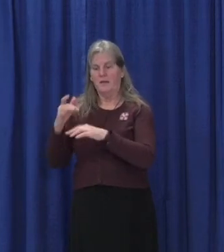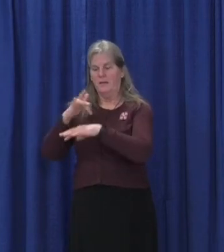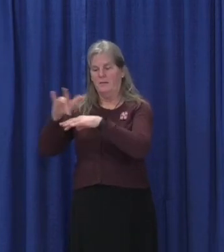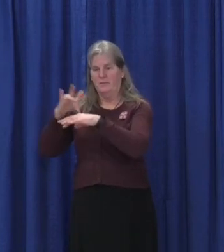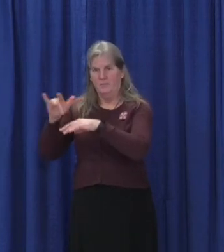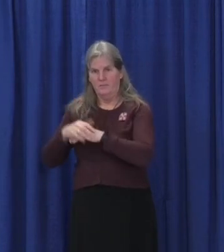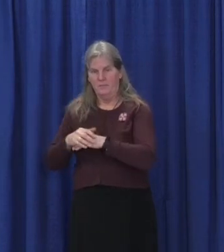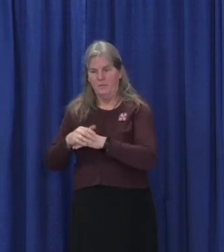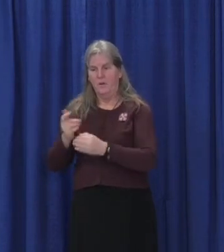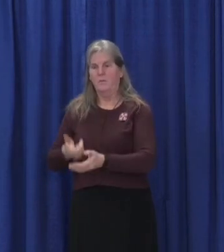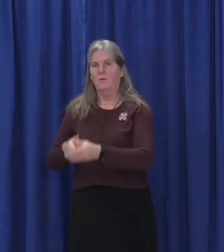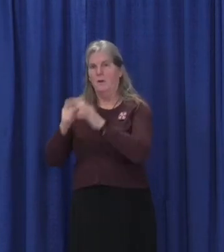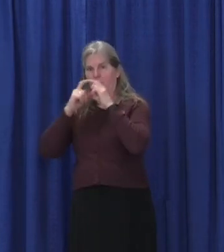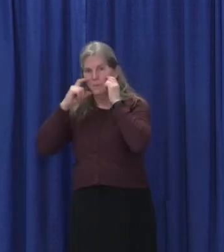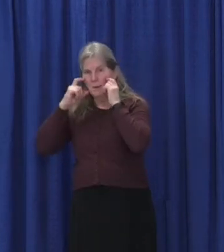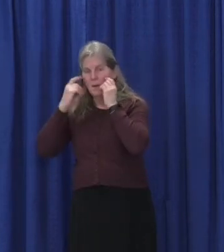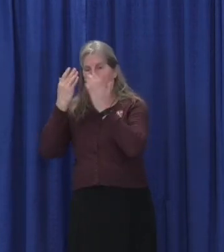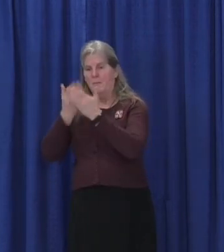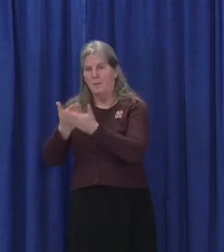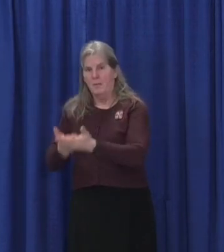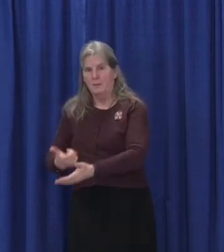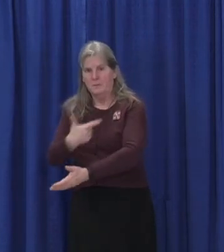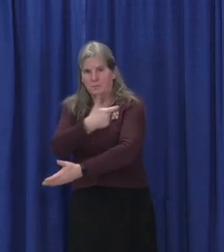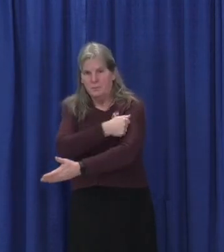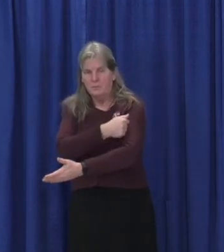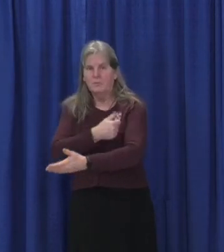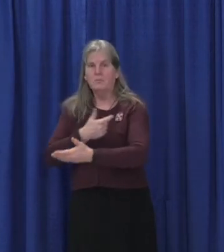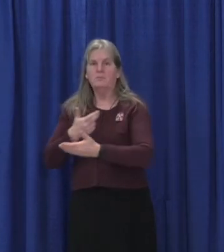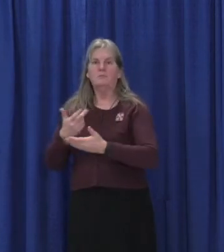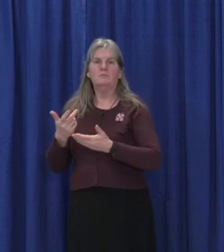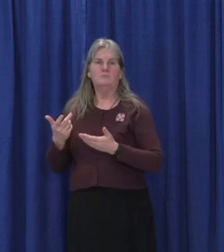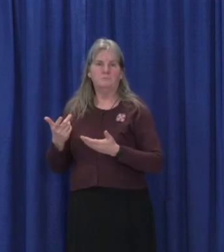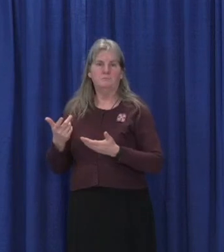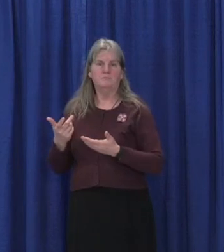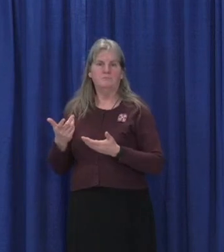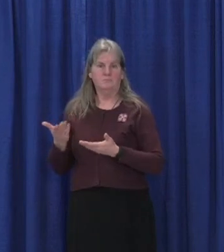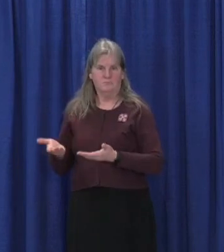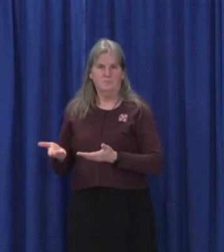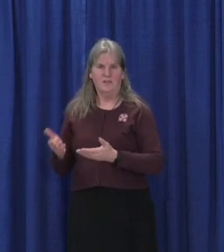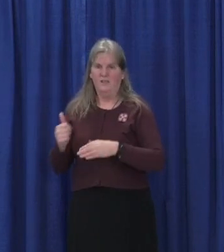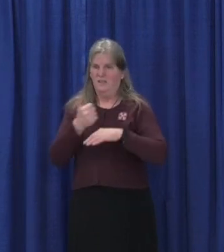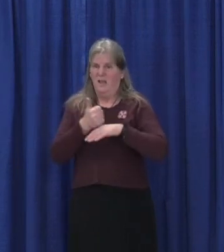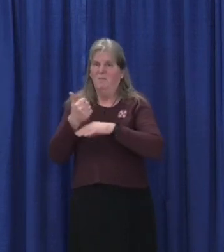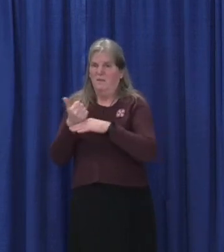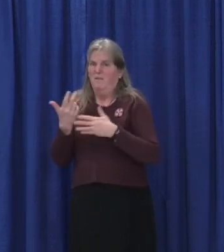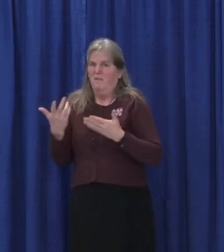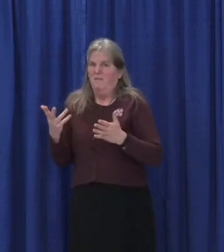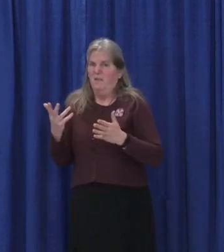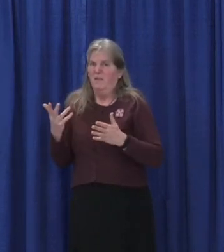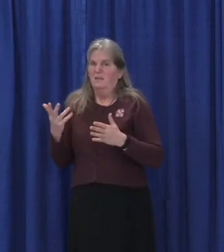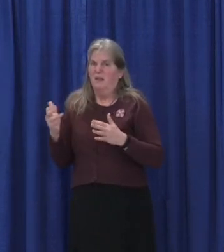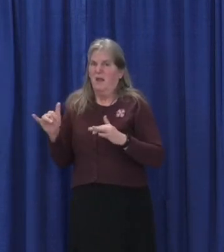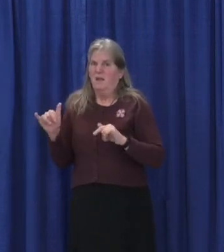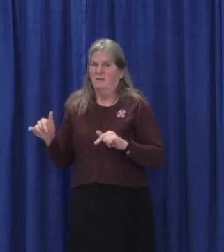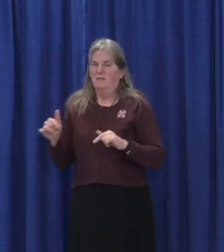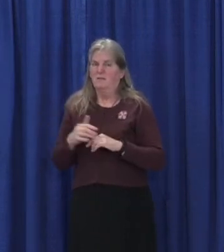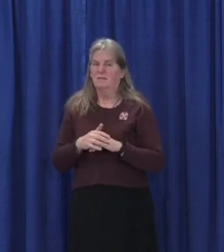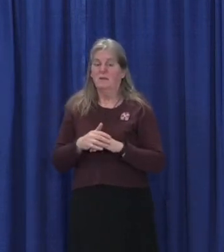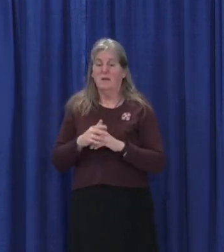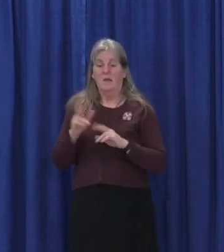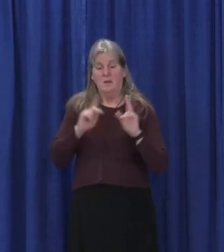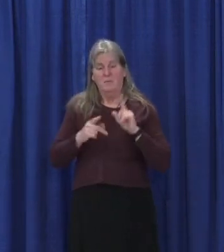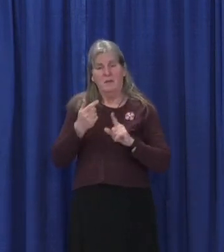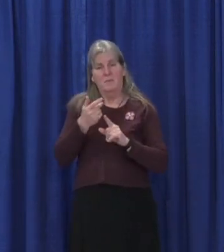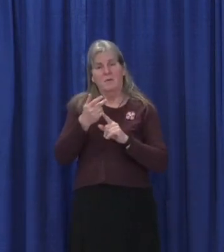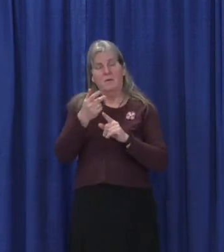mandatory masking, vaccine passports, vaccine mandates. And these are the measures that we have in place at this time. People are urged to